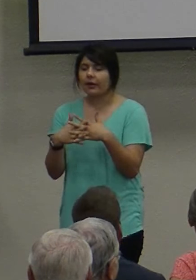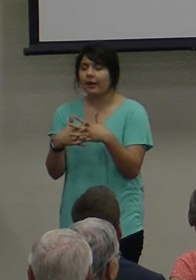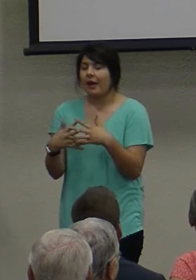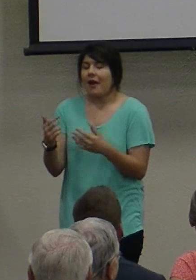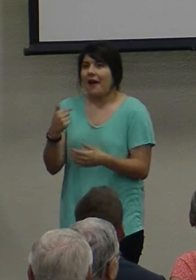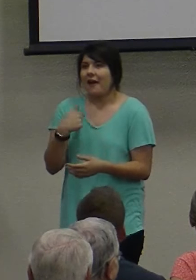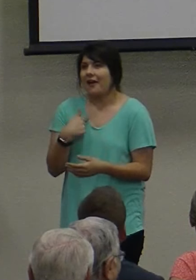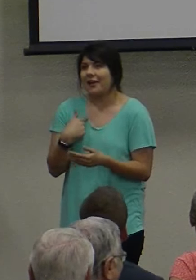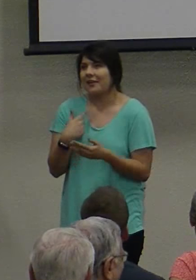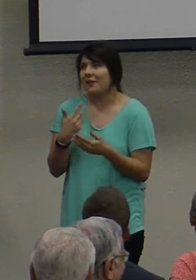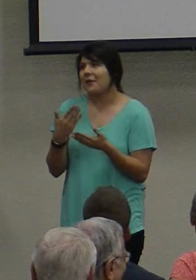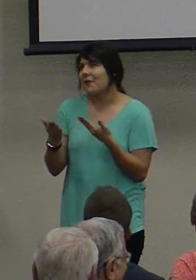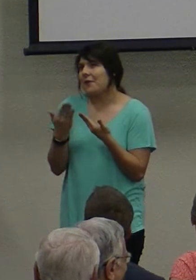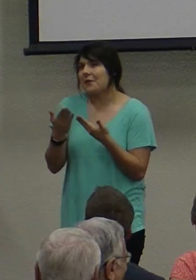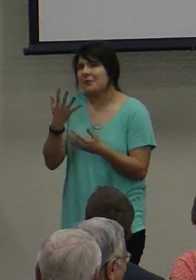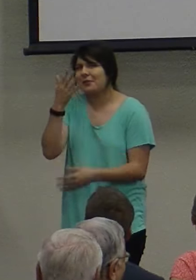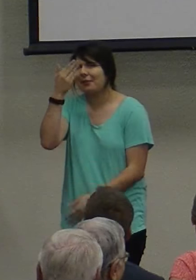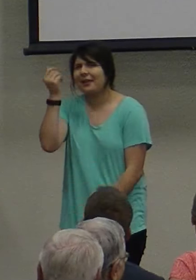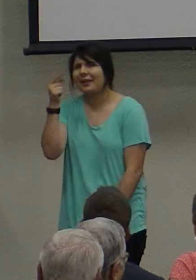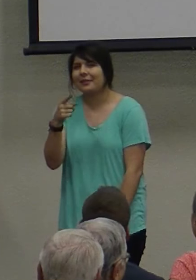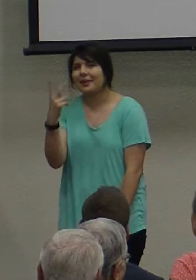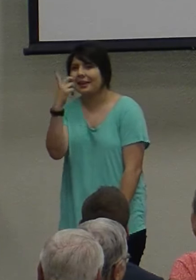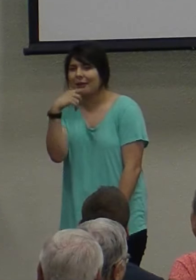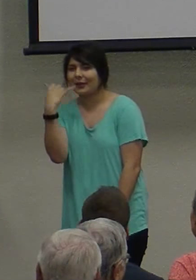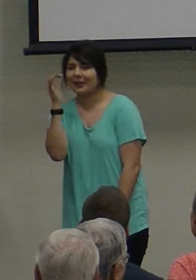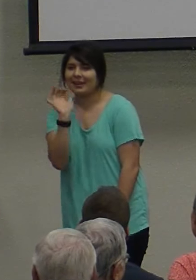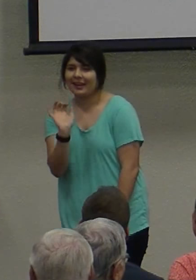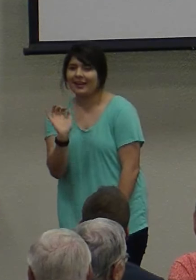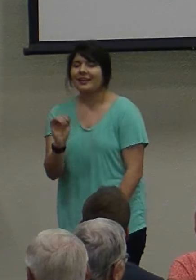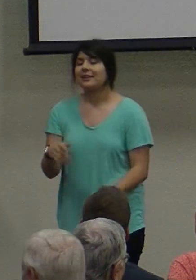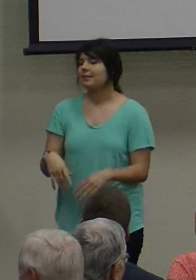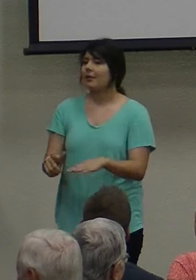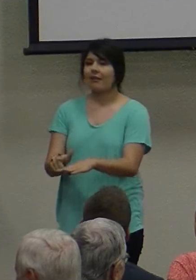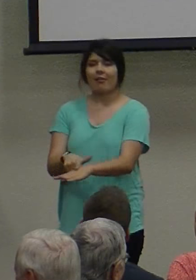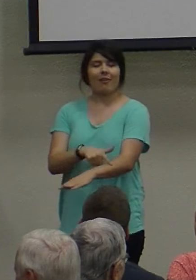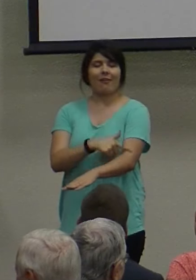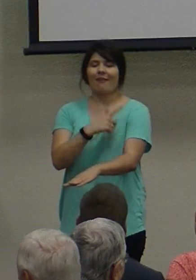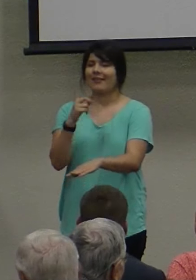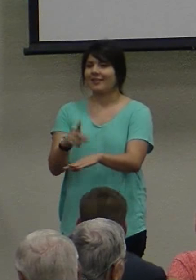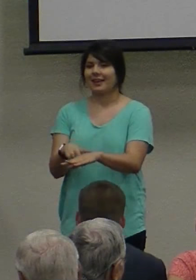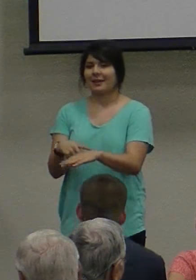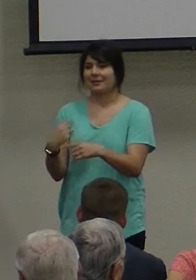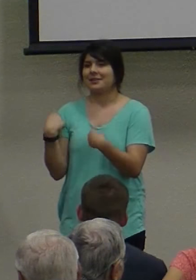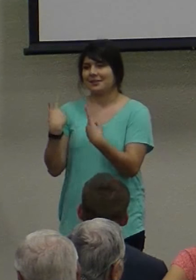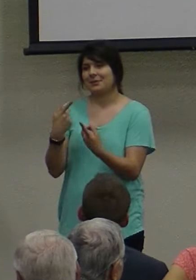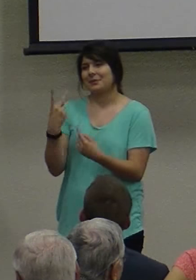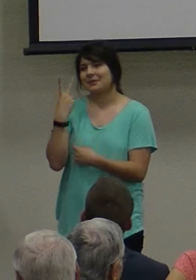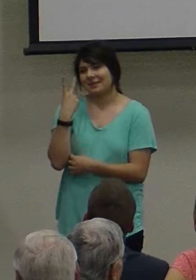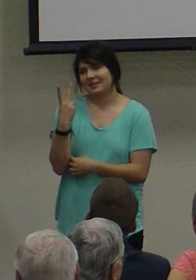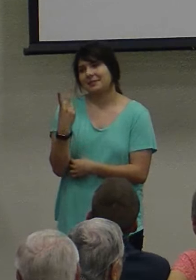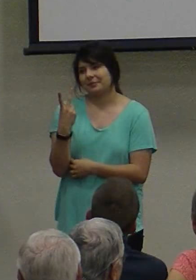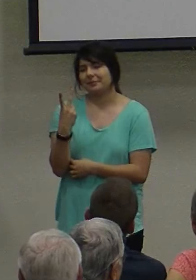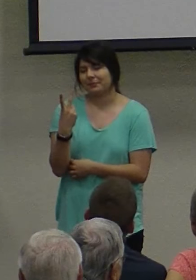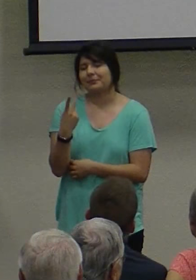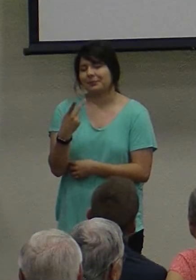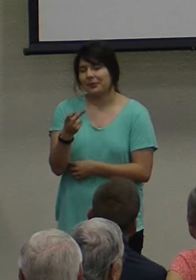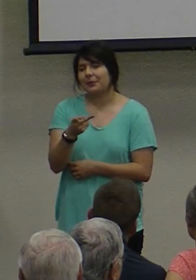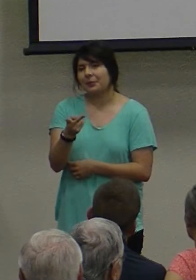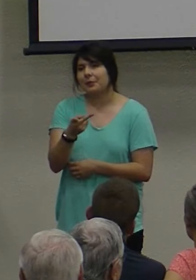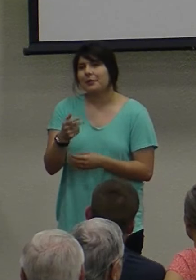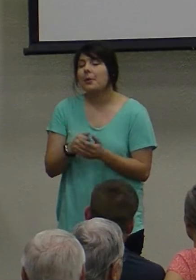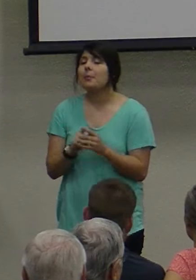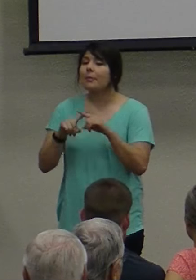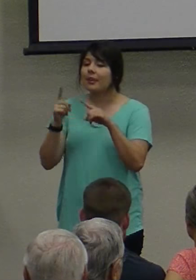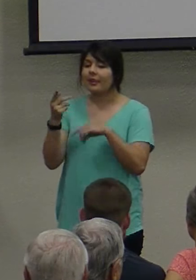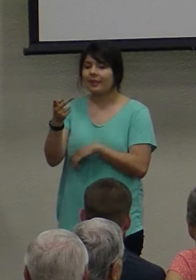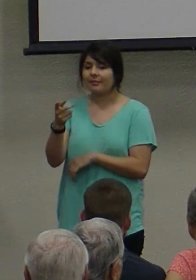looked like. It's been so long since we've seen them. But